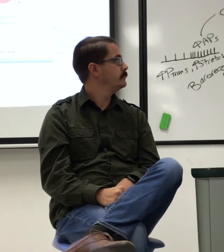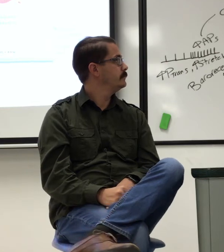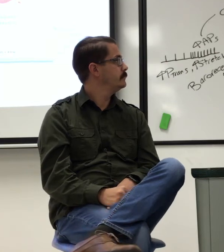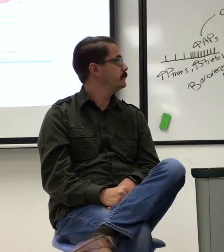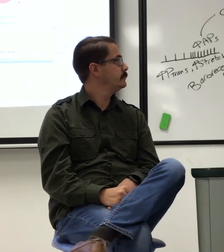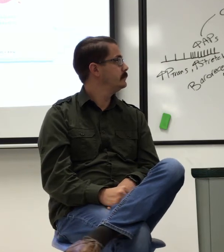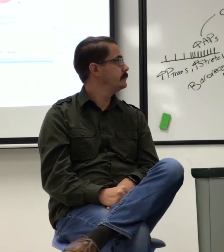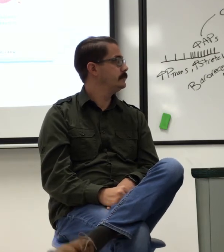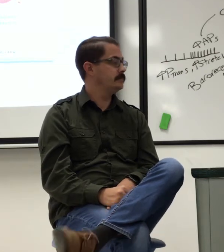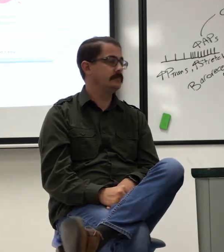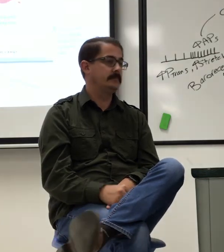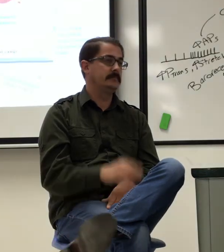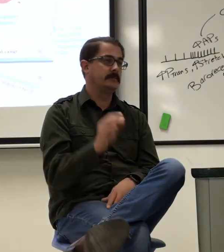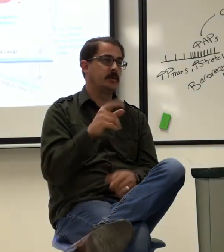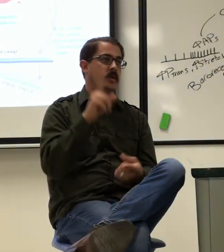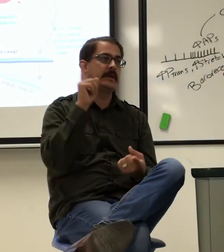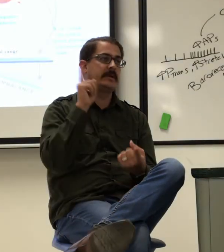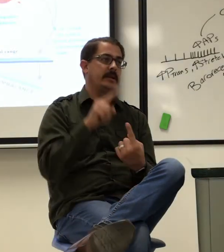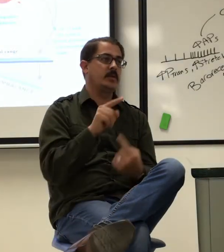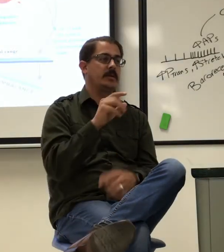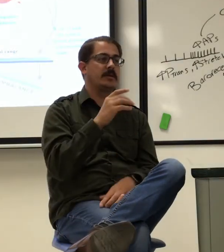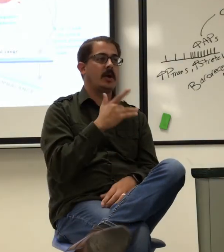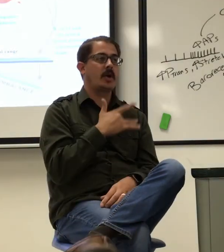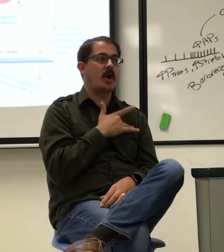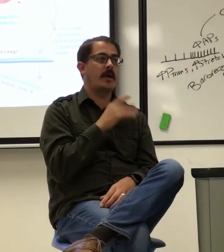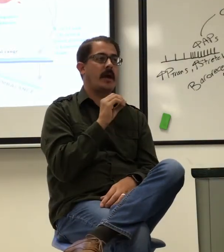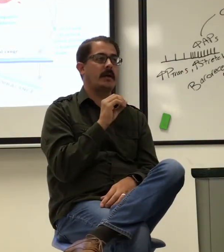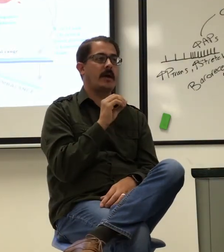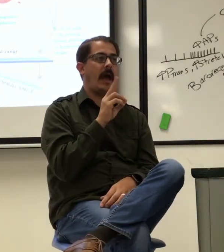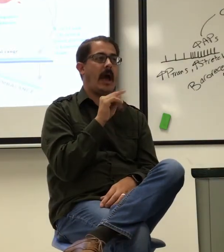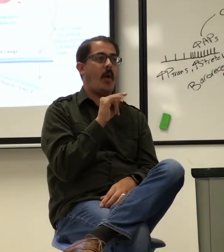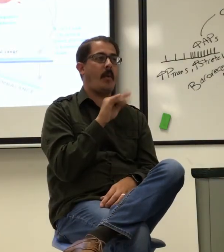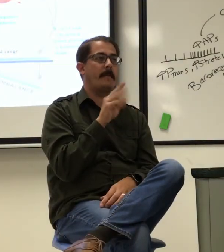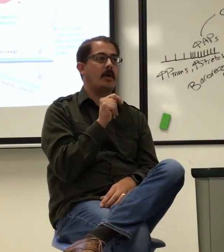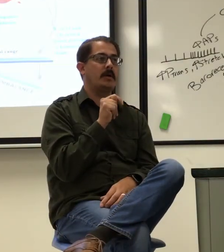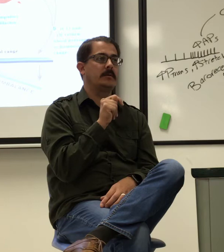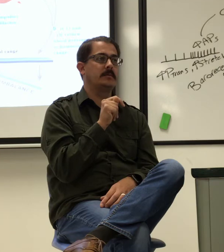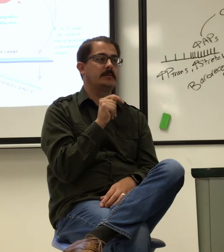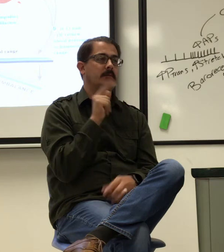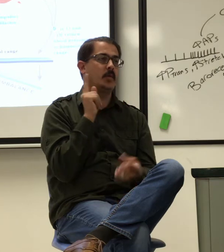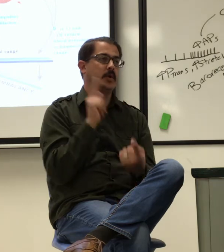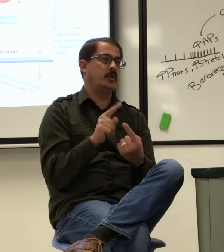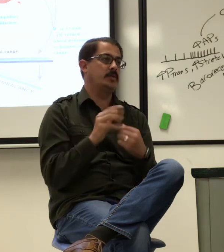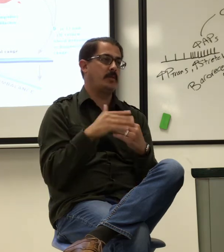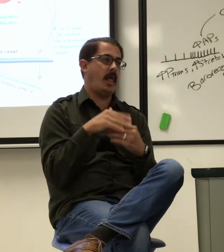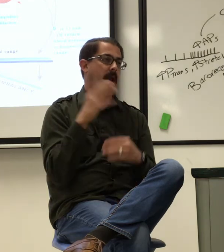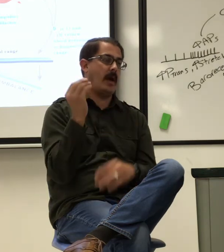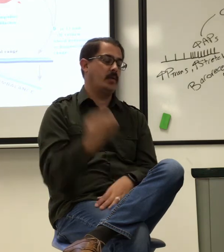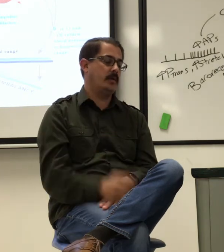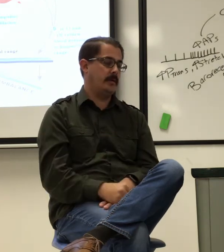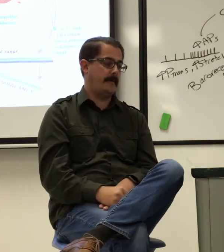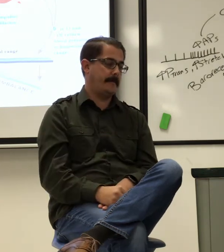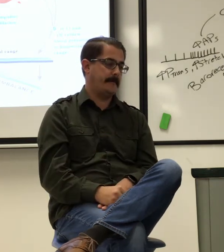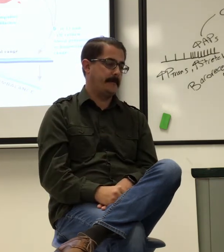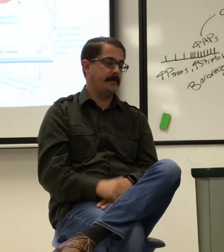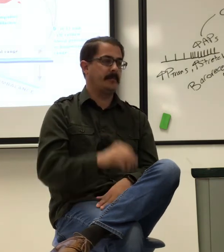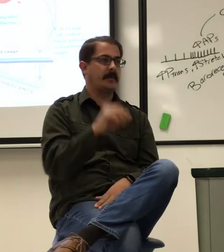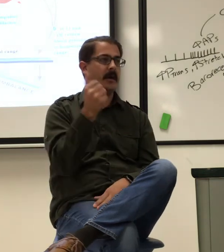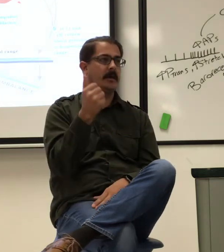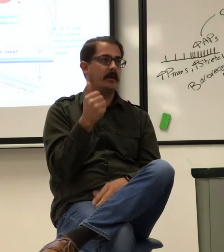Decrease cardiac output. Okay, that's how the heart's affected. Now, these other ones, you're not